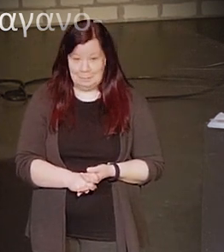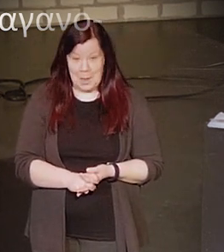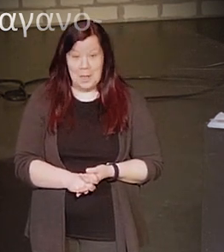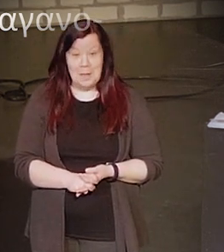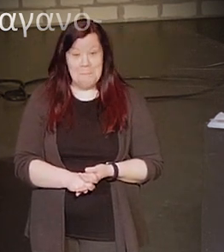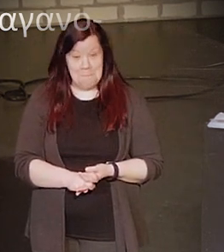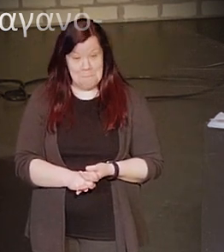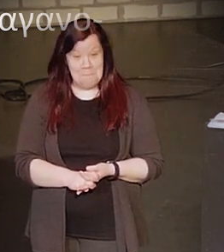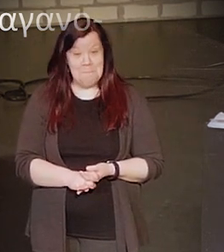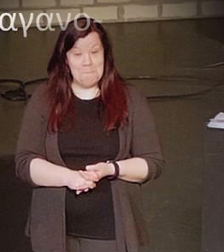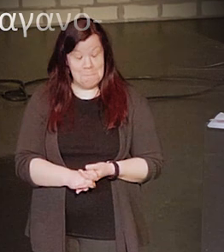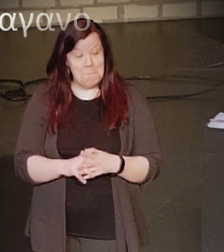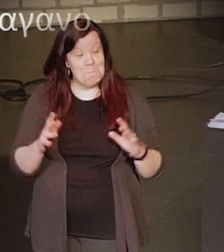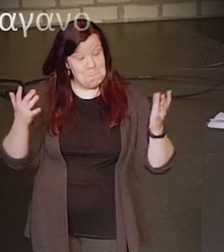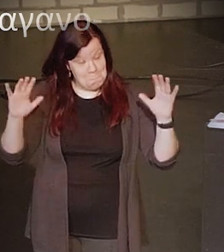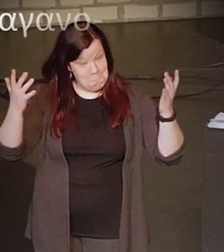ptumugon. There we go.